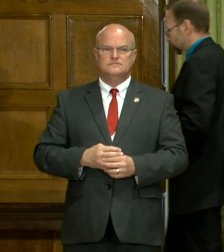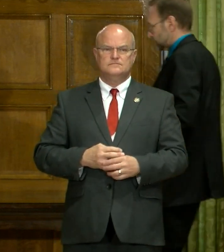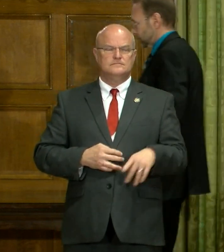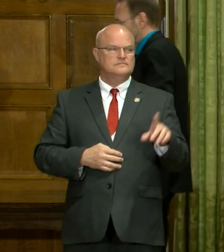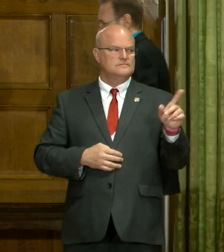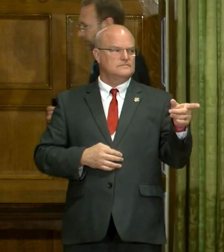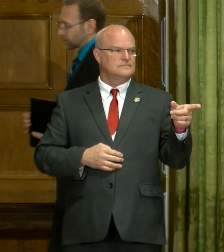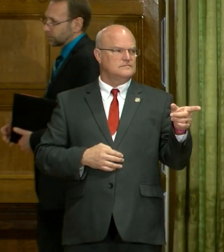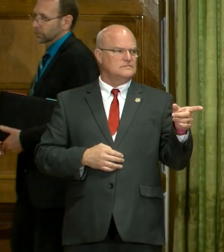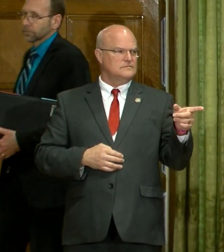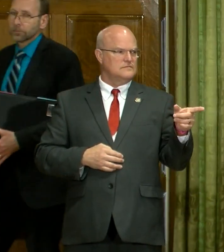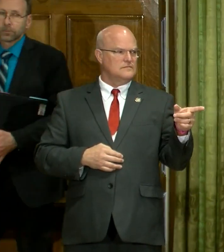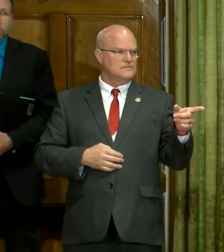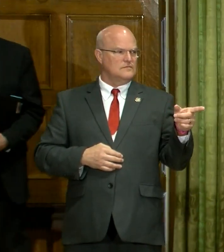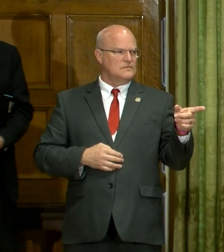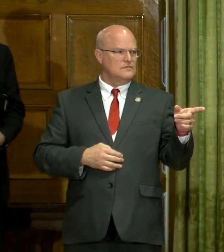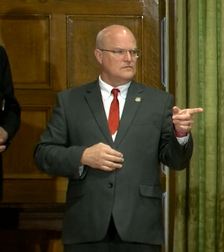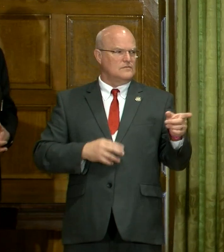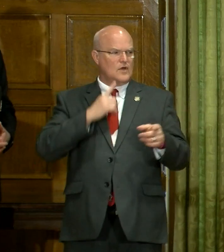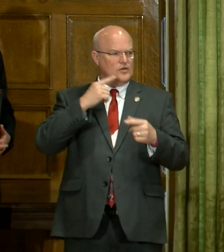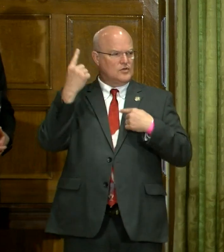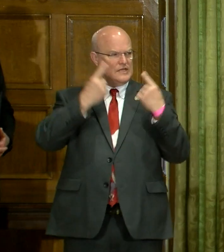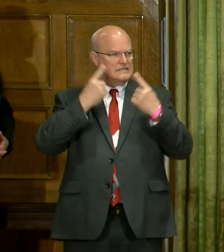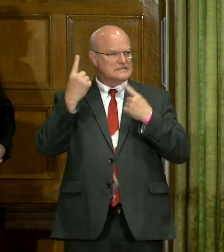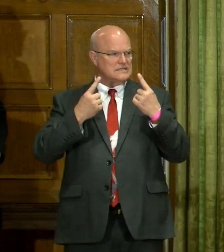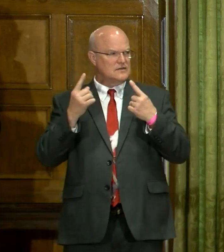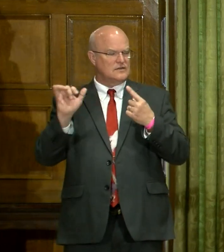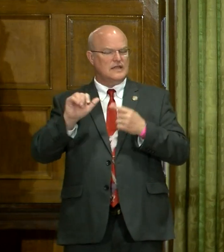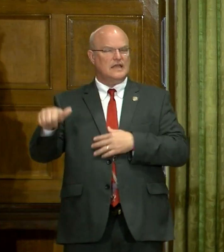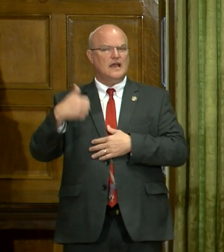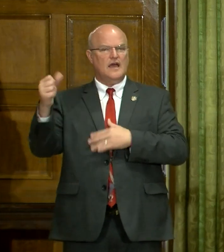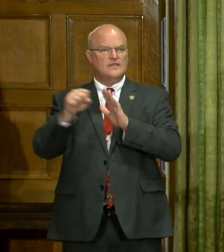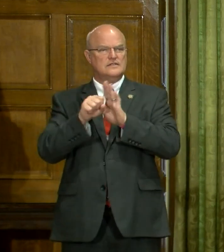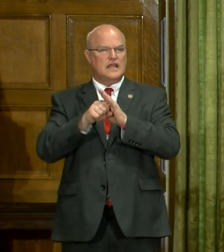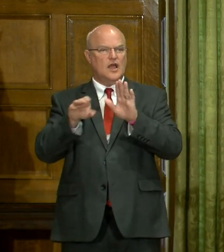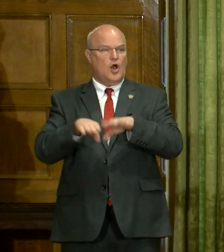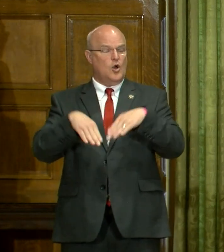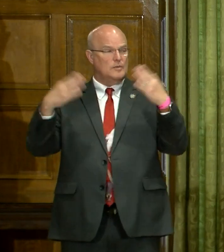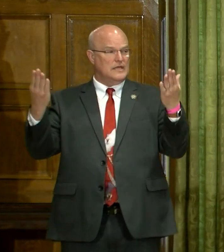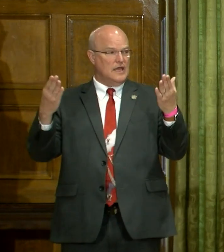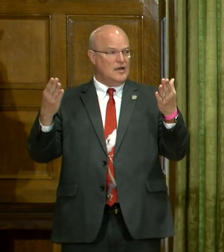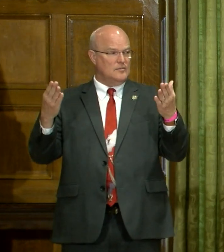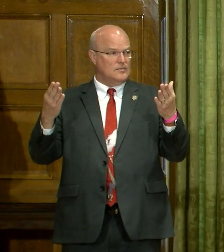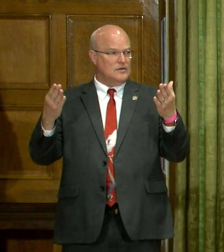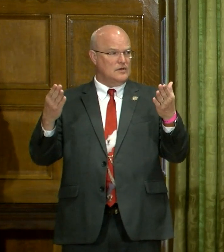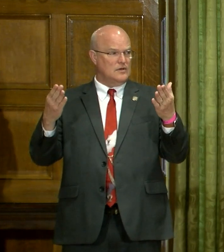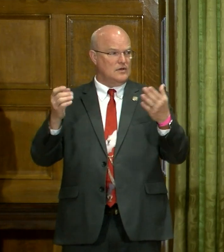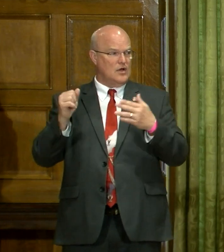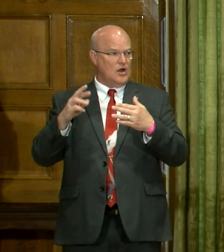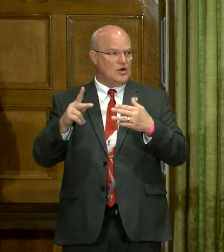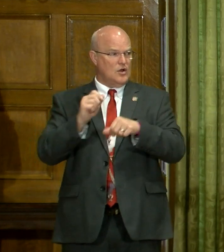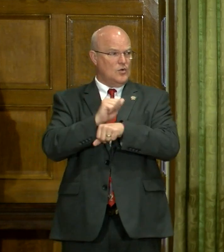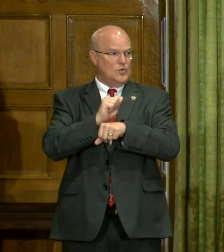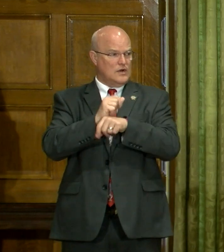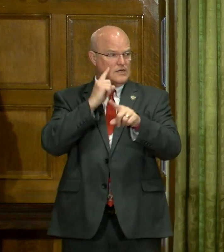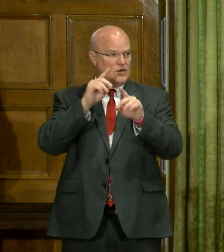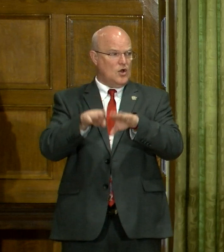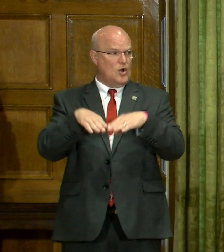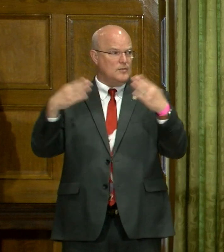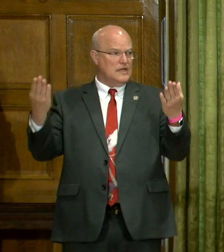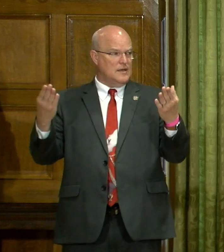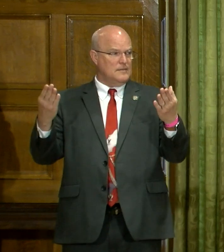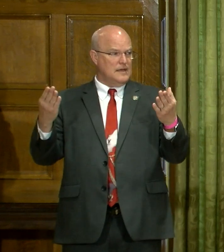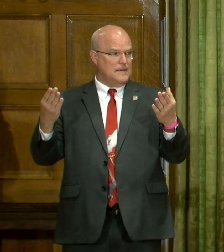Yes, ma'am. Governor, are you considering with other states opening up and Arkansas working towards opening